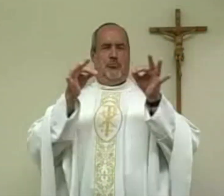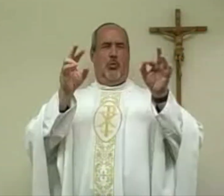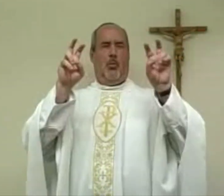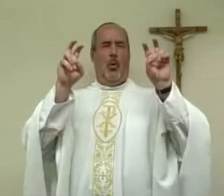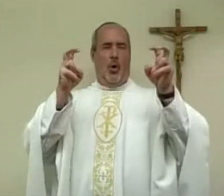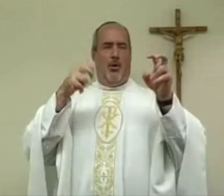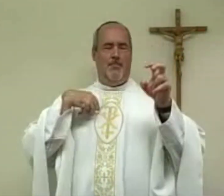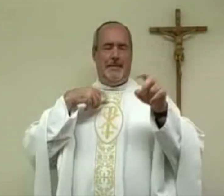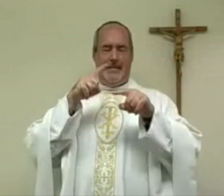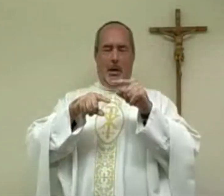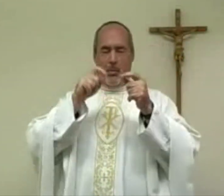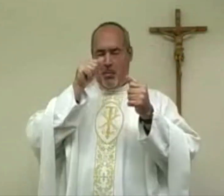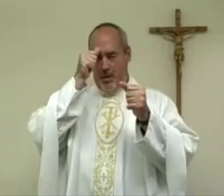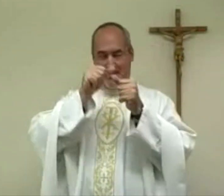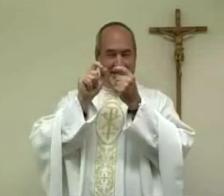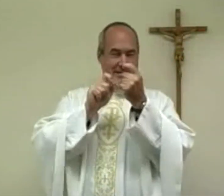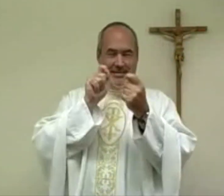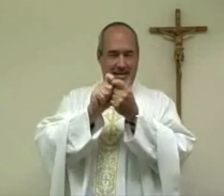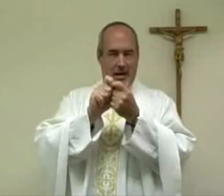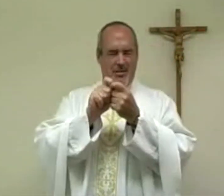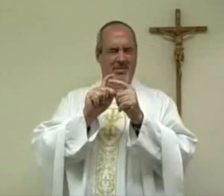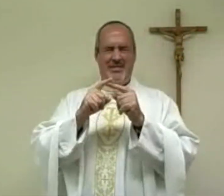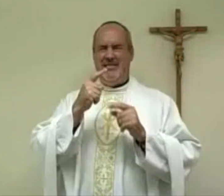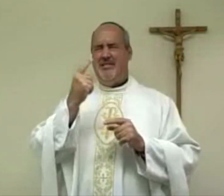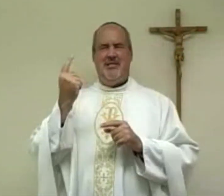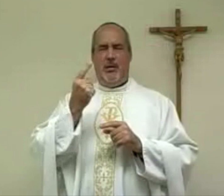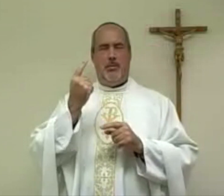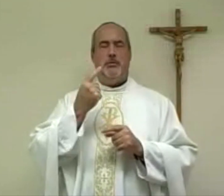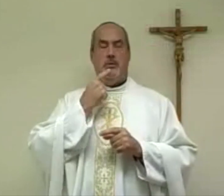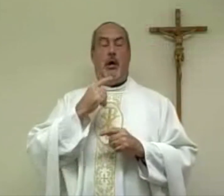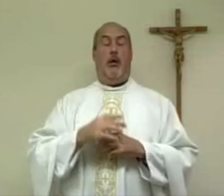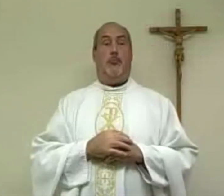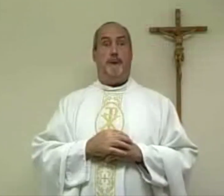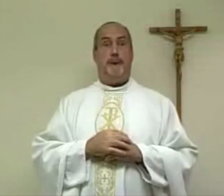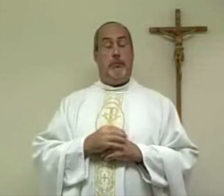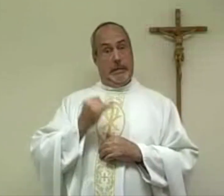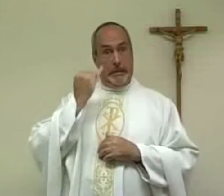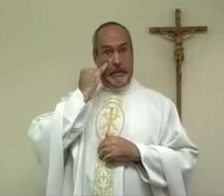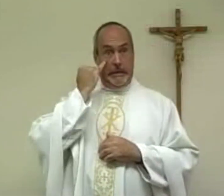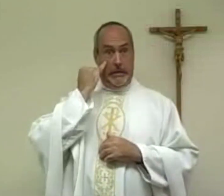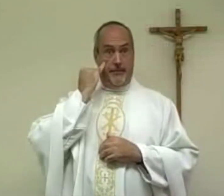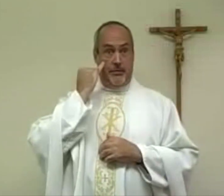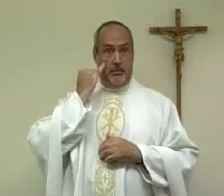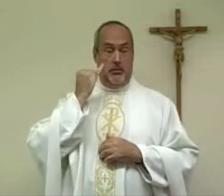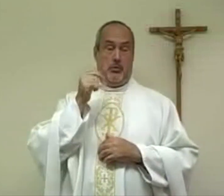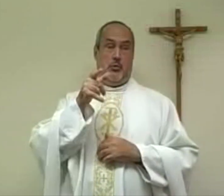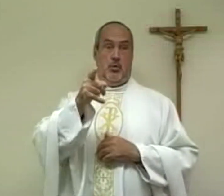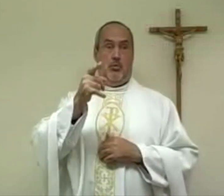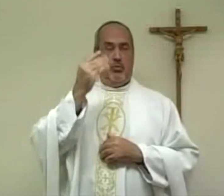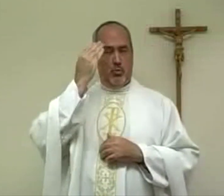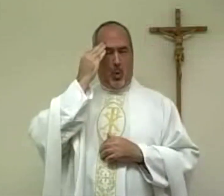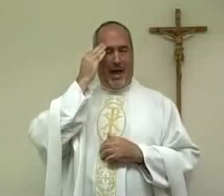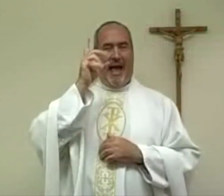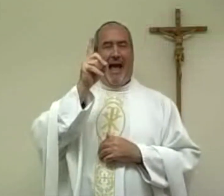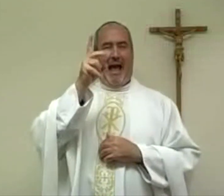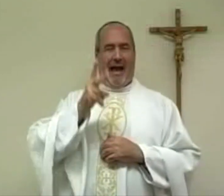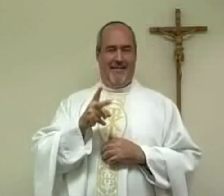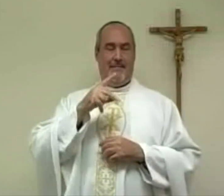Recently, I read this quote, and I can't remember exactly how it went, but it said something to this effect. If you